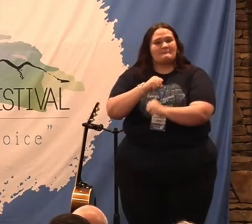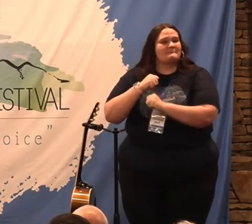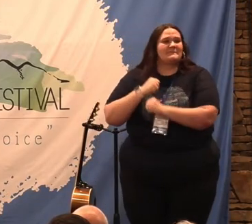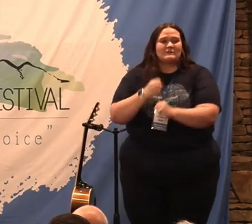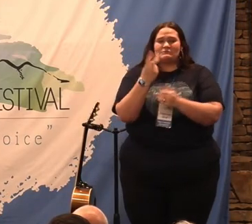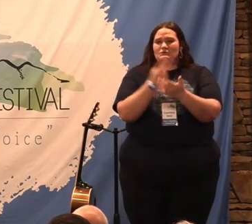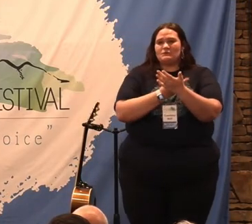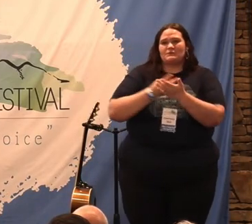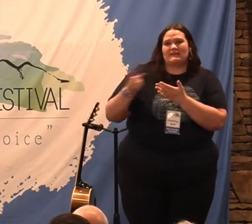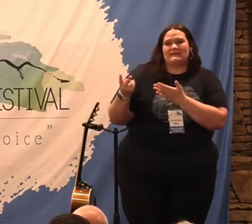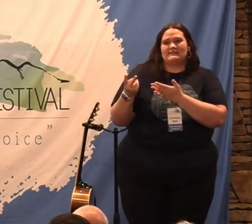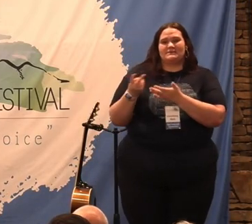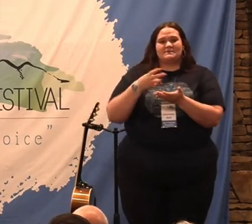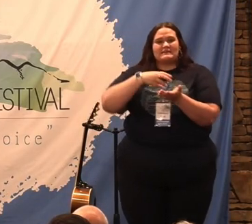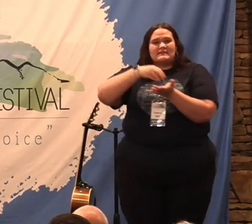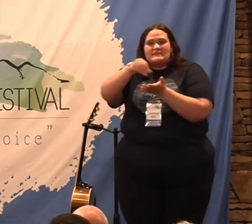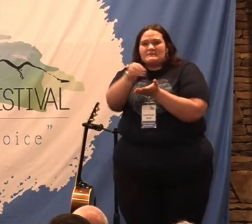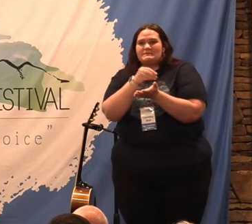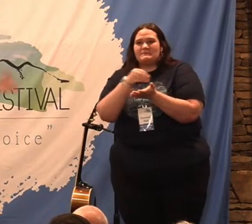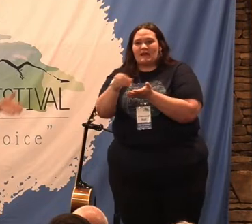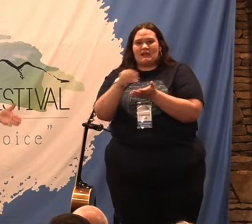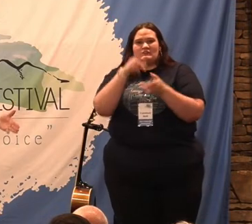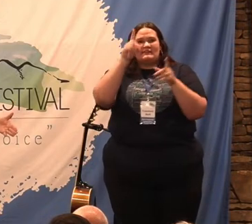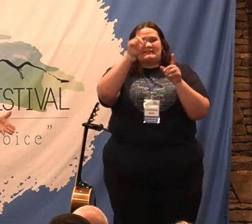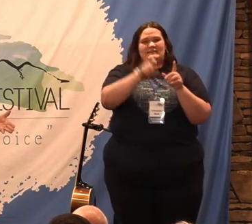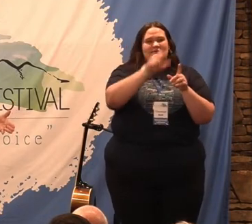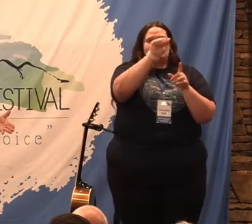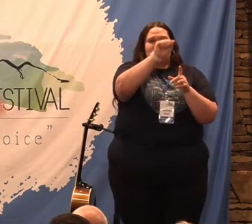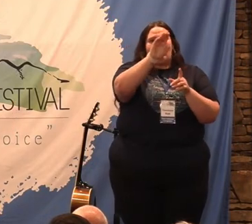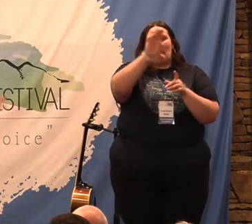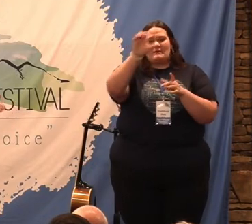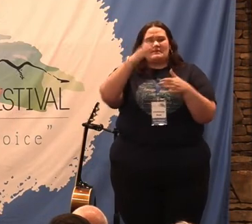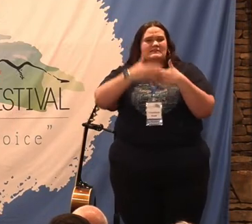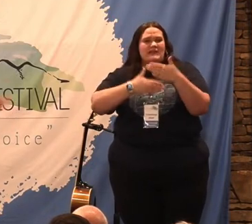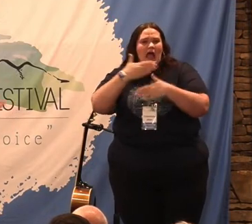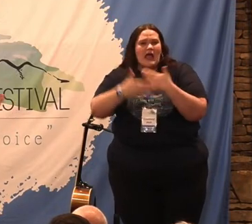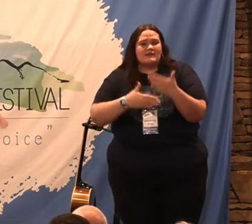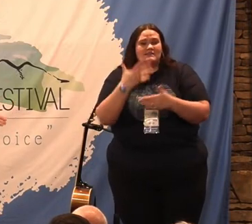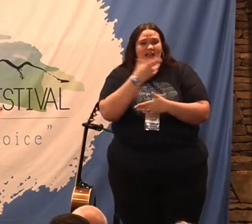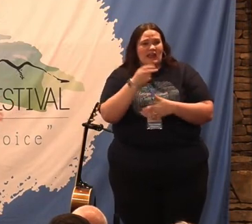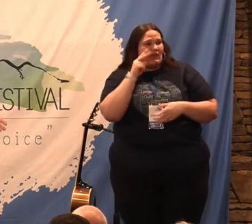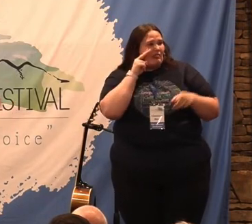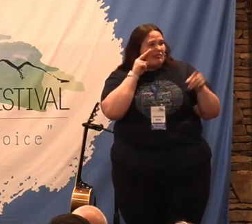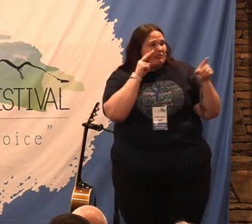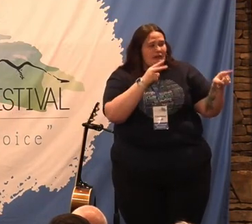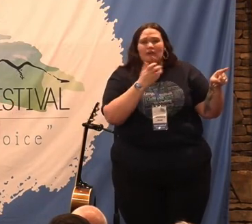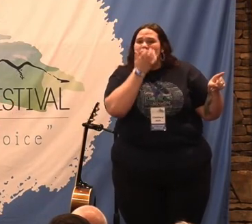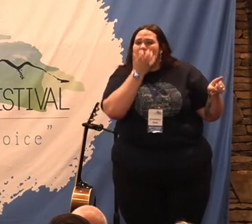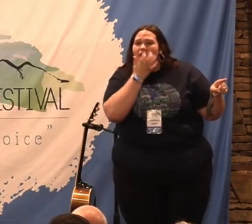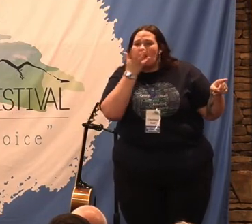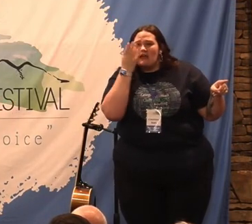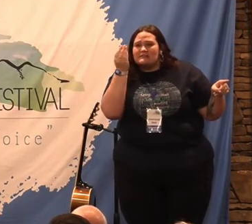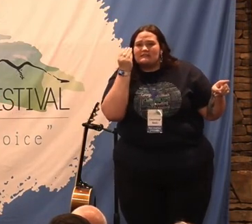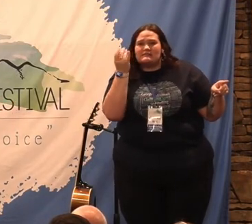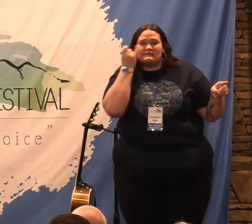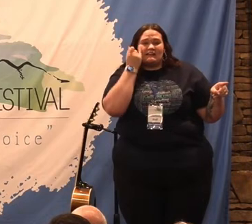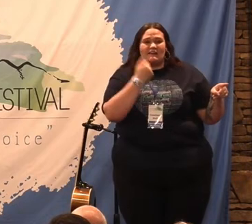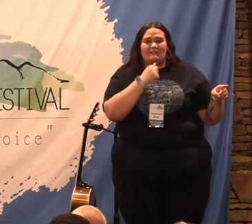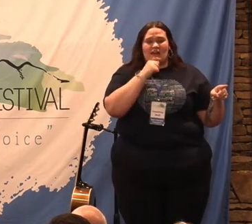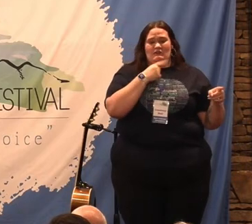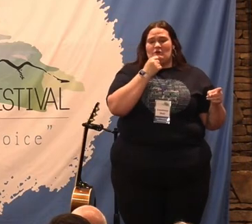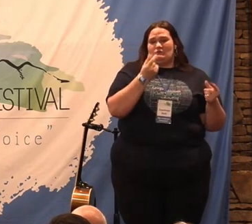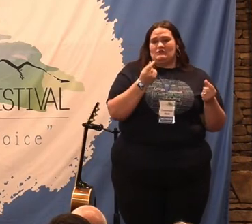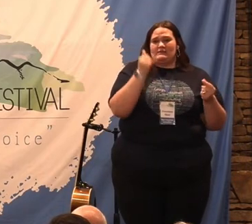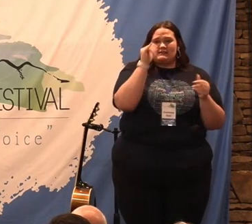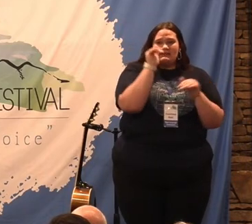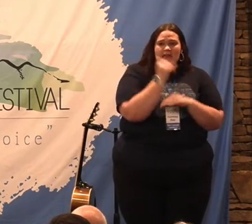The spice rack needs to be alphabetized. And look at the weeds out there. If I don't get to the curly endive tonight, all right, they